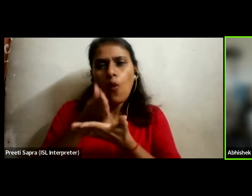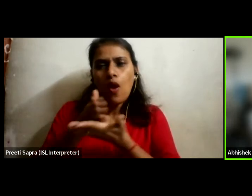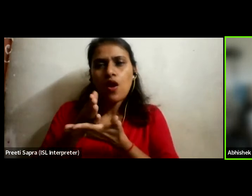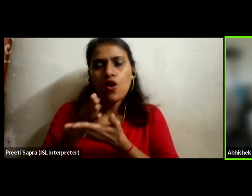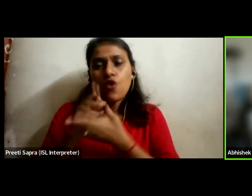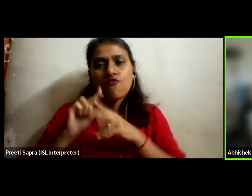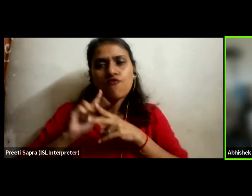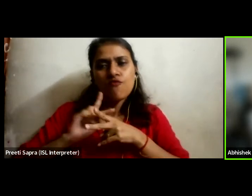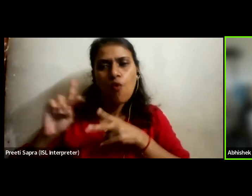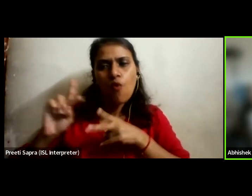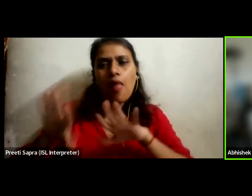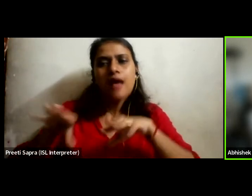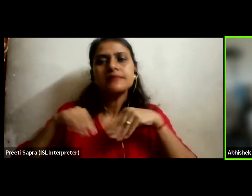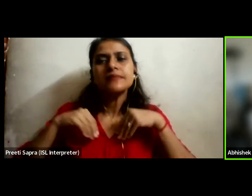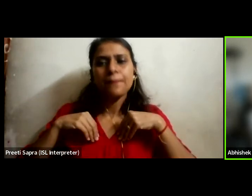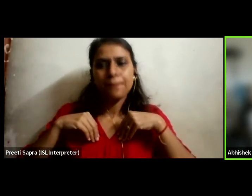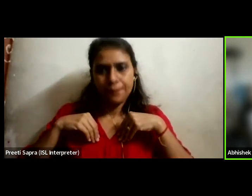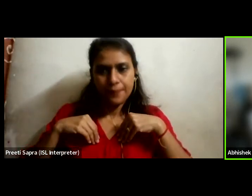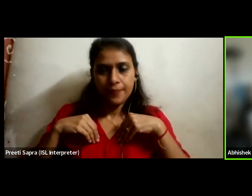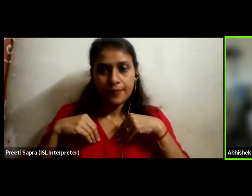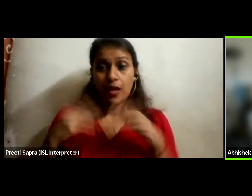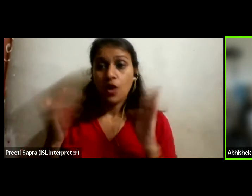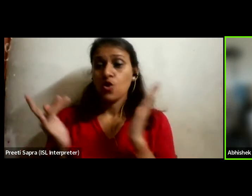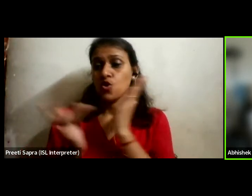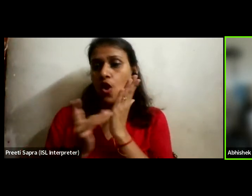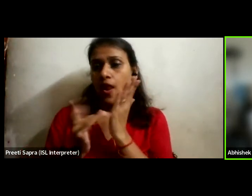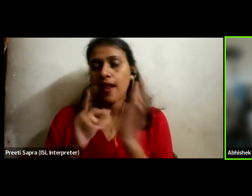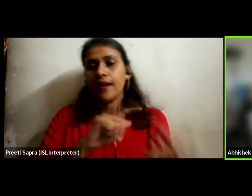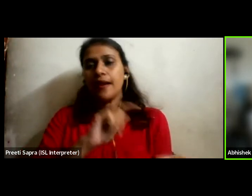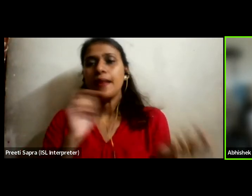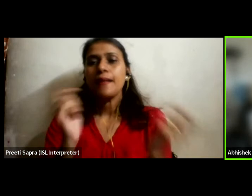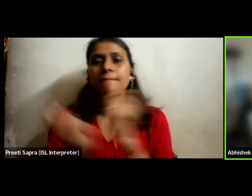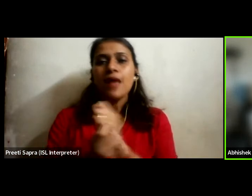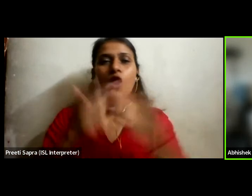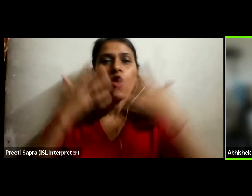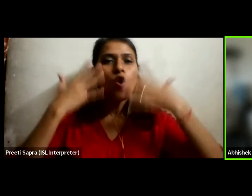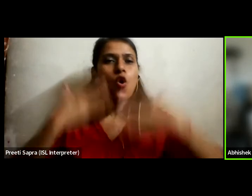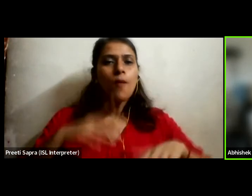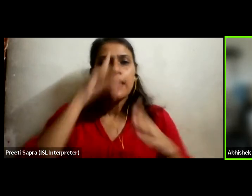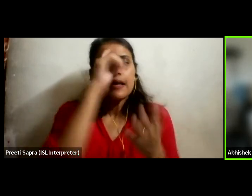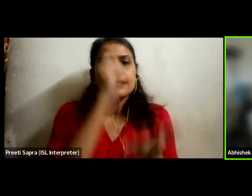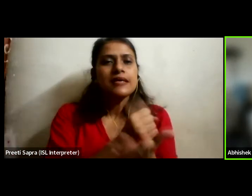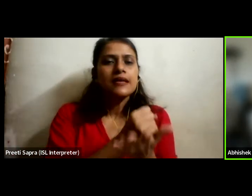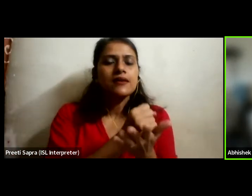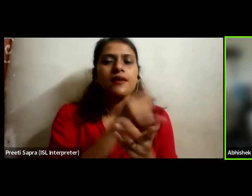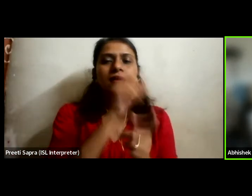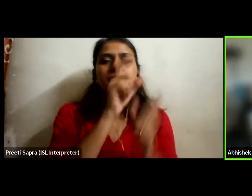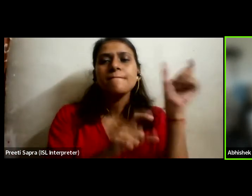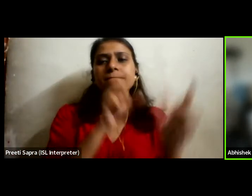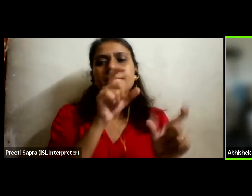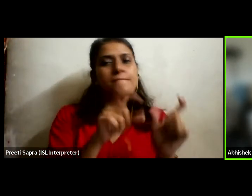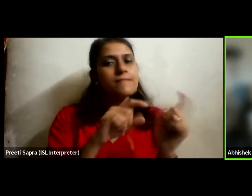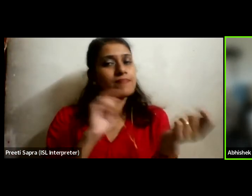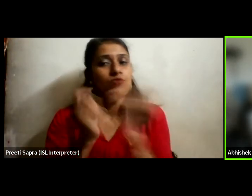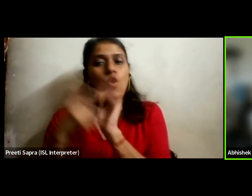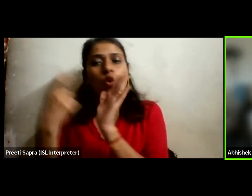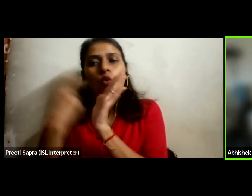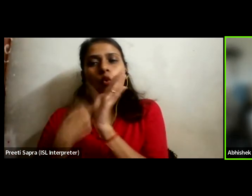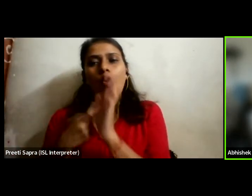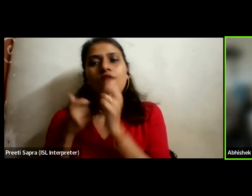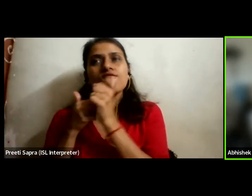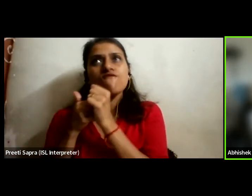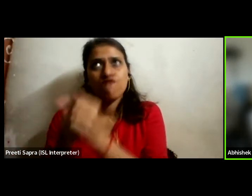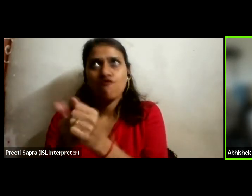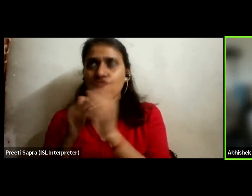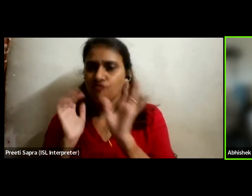it essentially talks about technology that assists or replaces human decision makers with a rule-based system. So that's